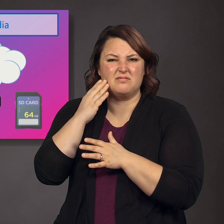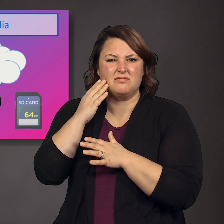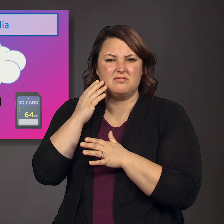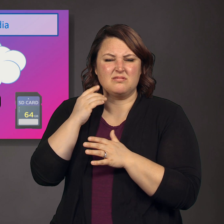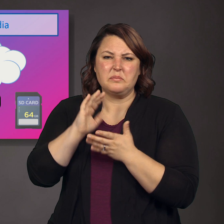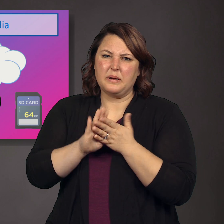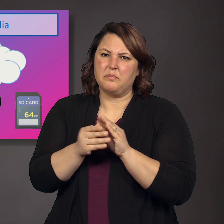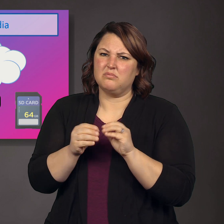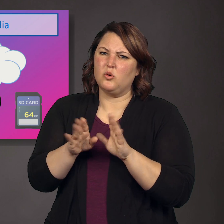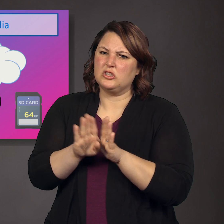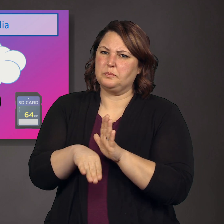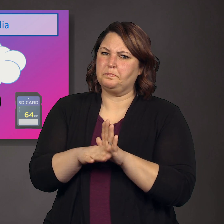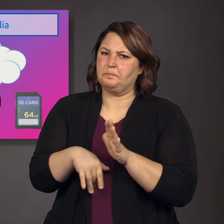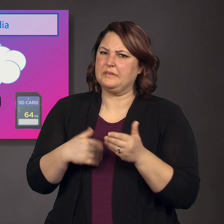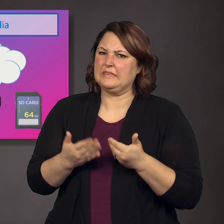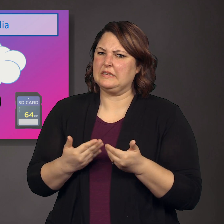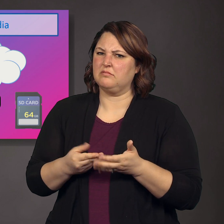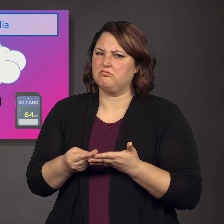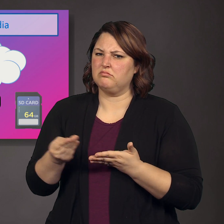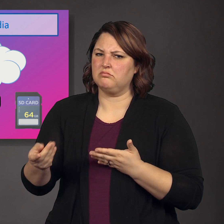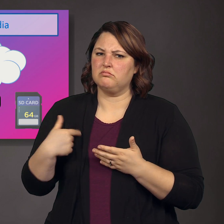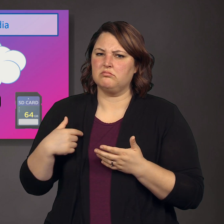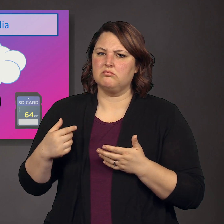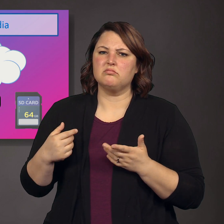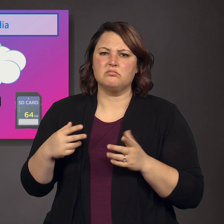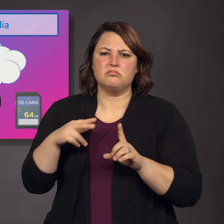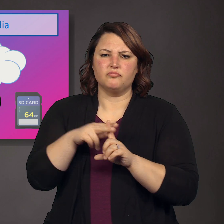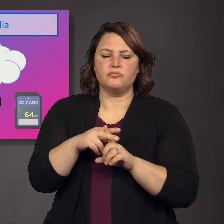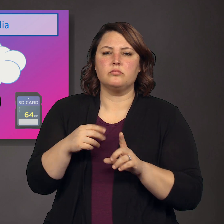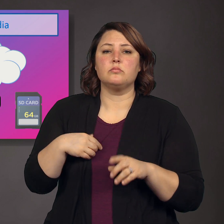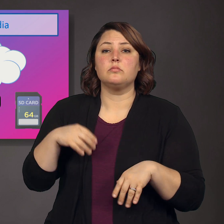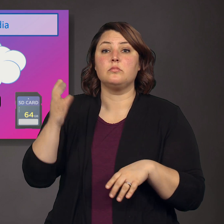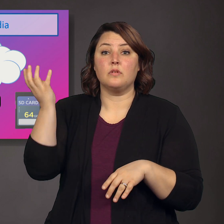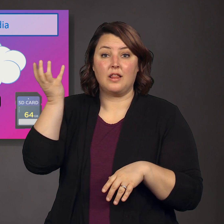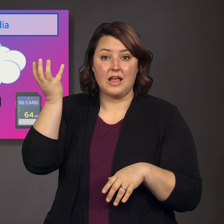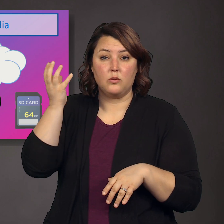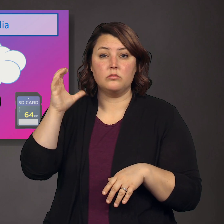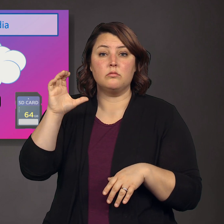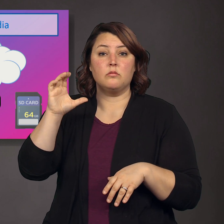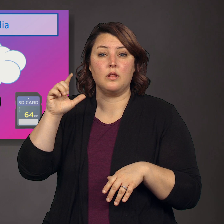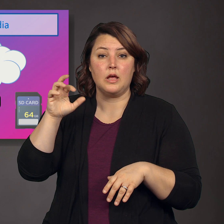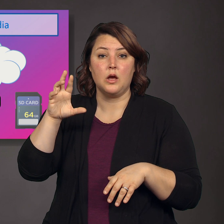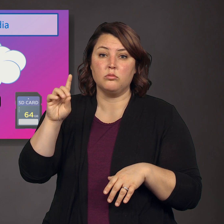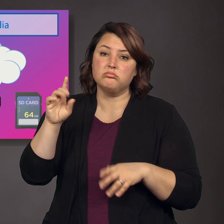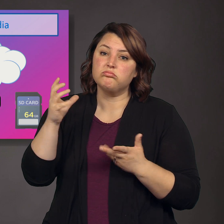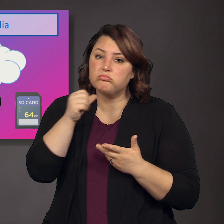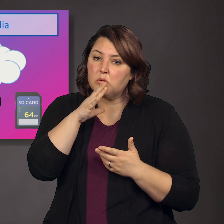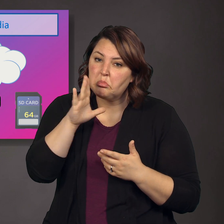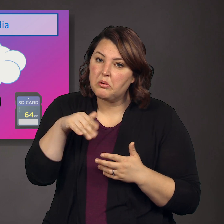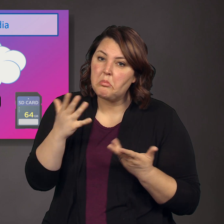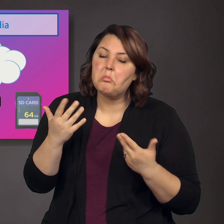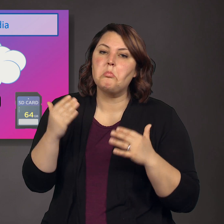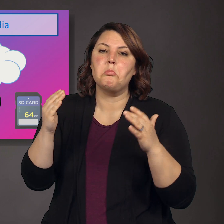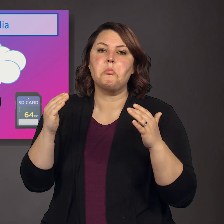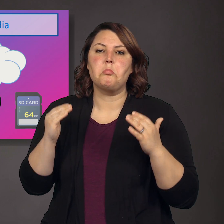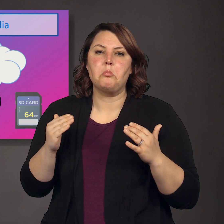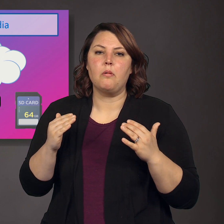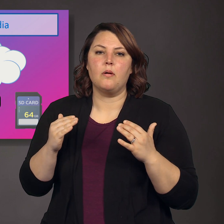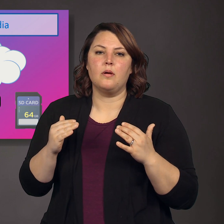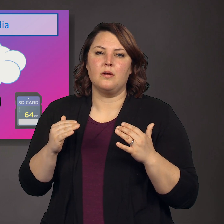cheaper and bigger all the time. The cloud, not bad. I'll come to the potential problems with